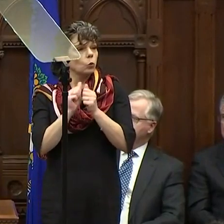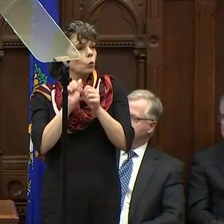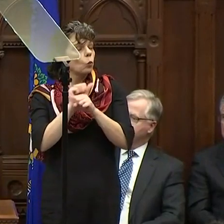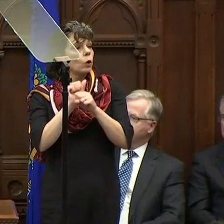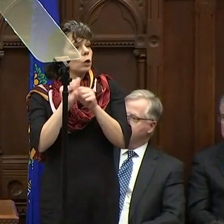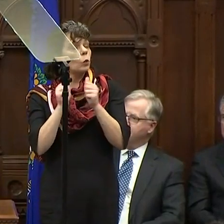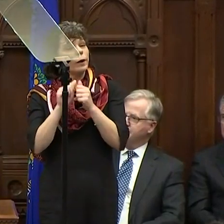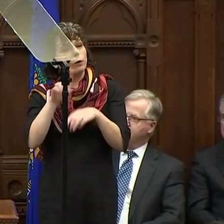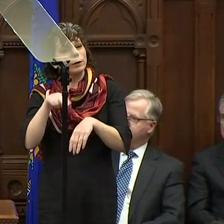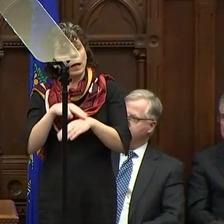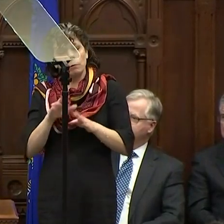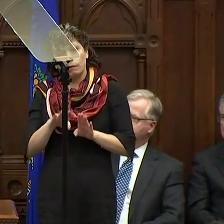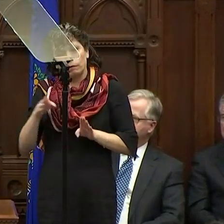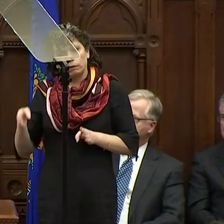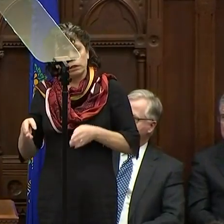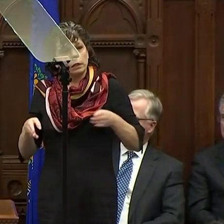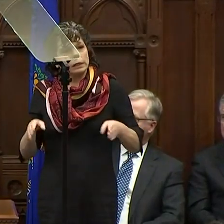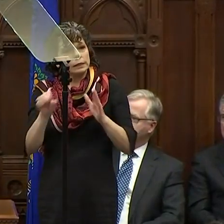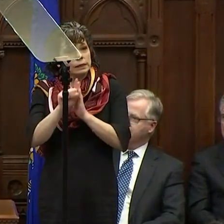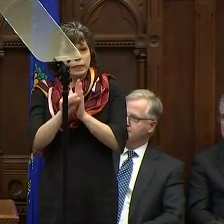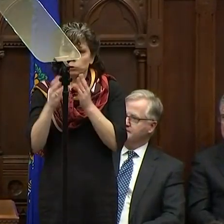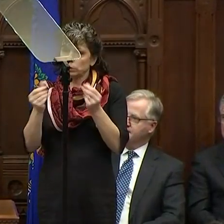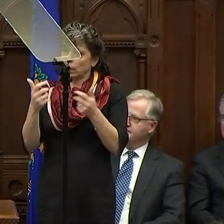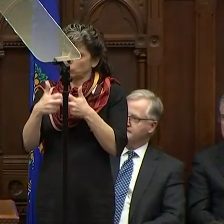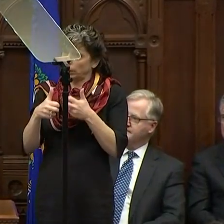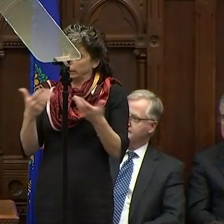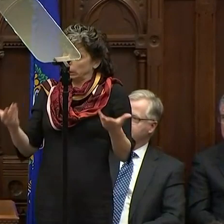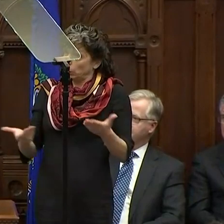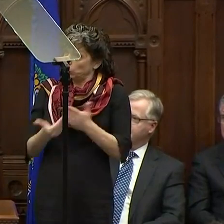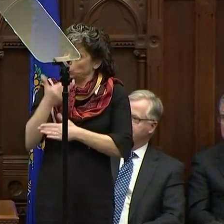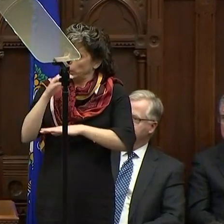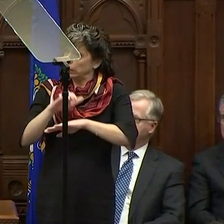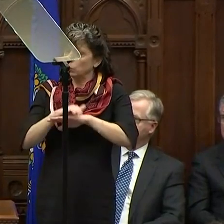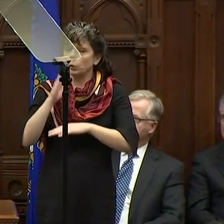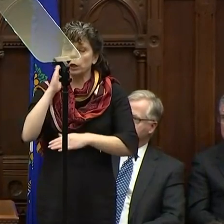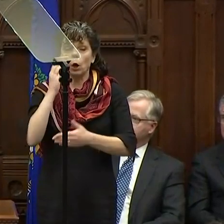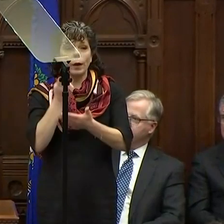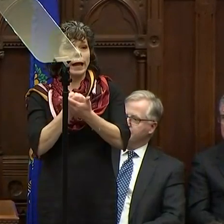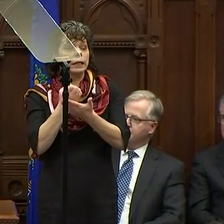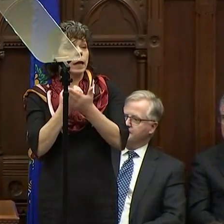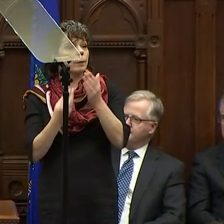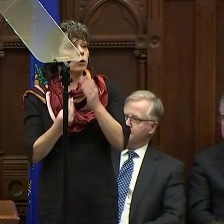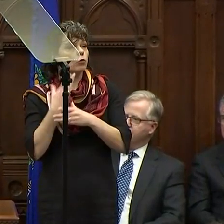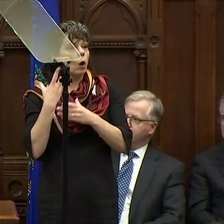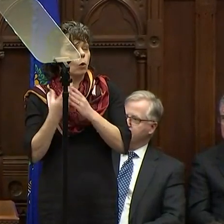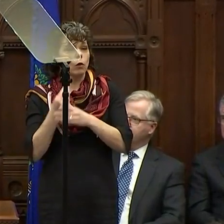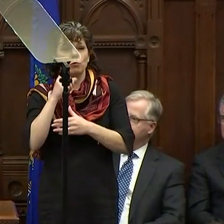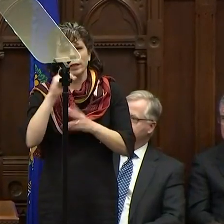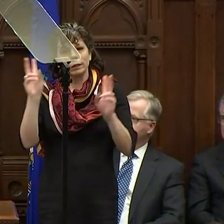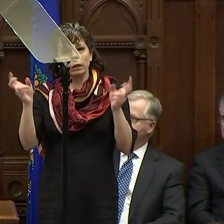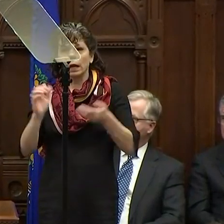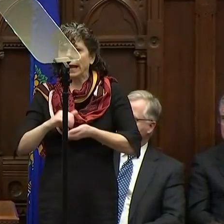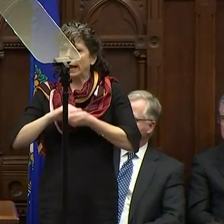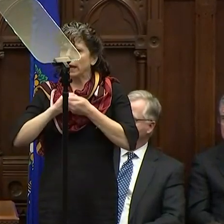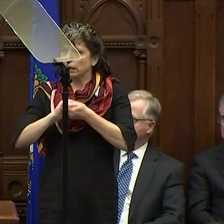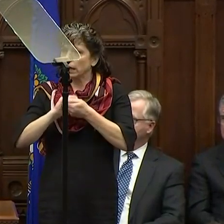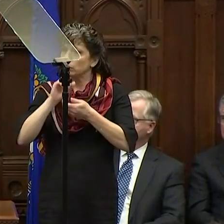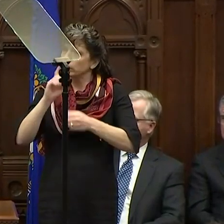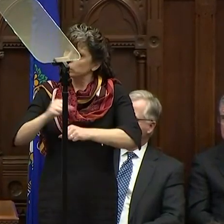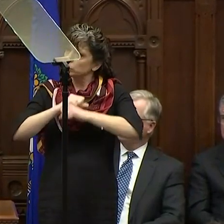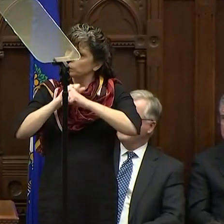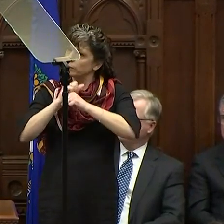solve problems. Here in New England, we know that economic growth goes hand in hand with protecting our